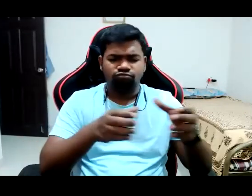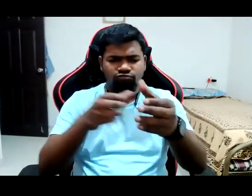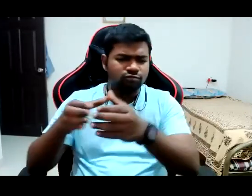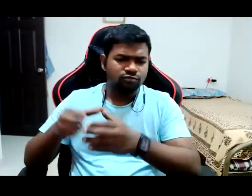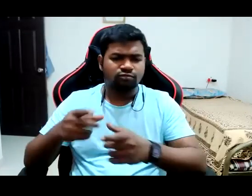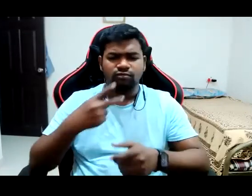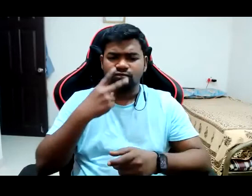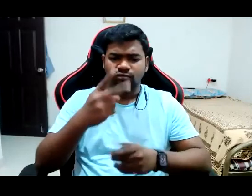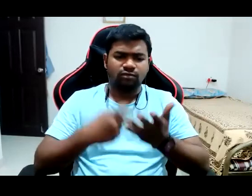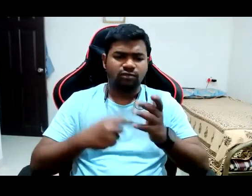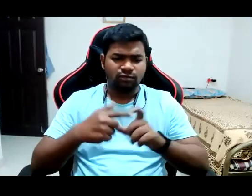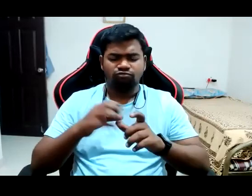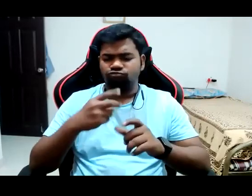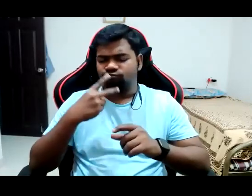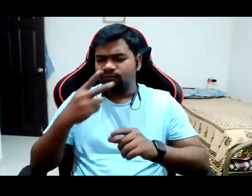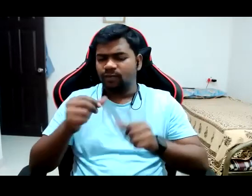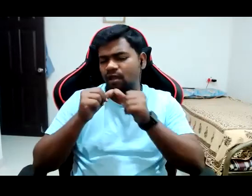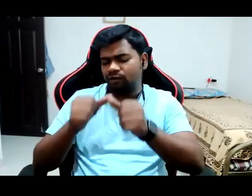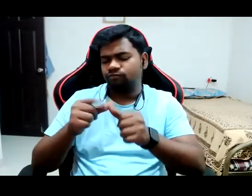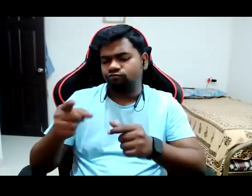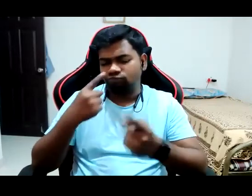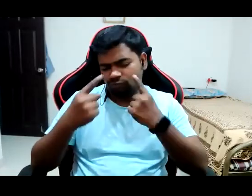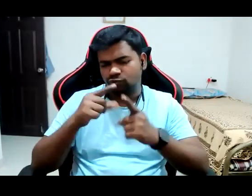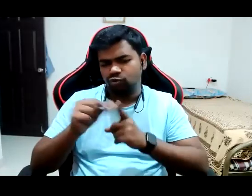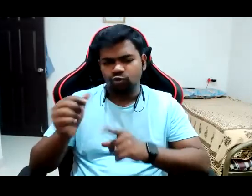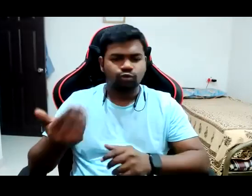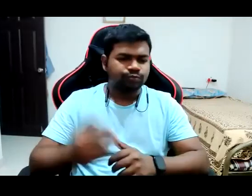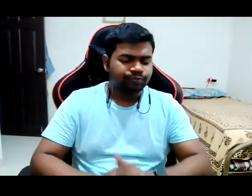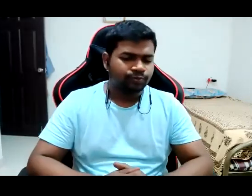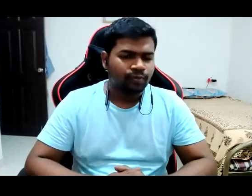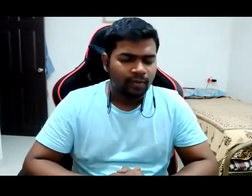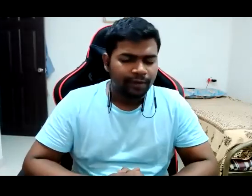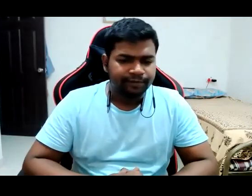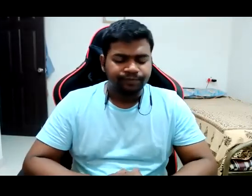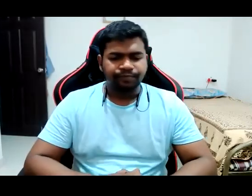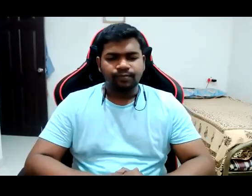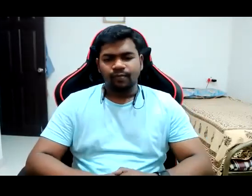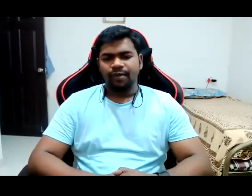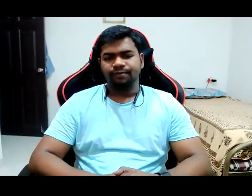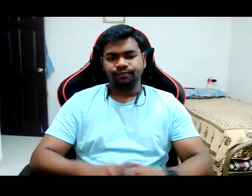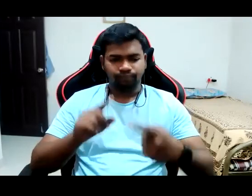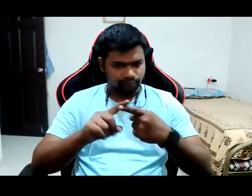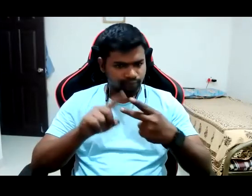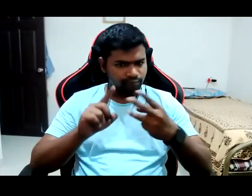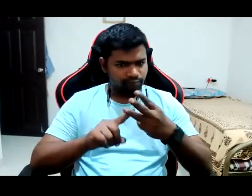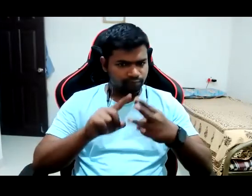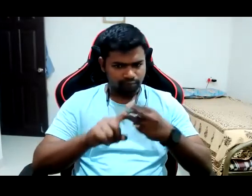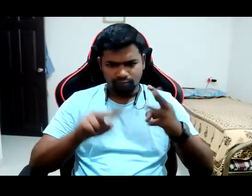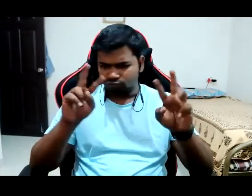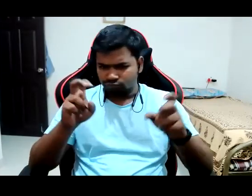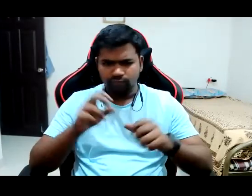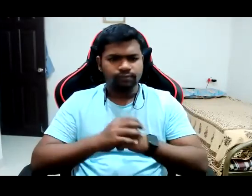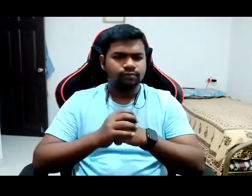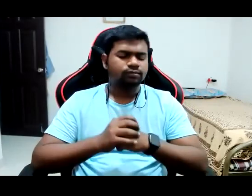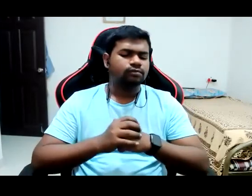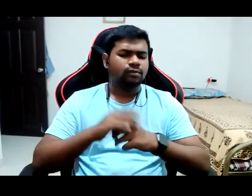recommend you to check it out. So those are the three streams of the Confluence.